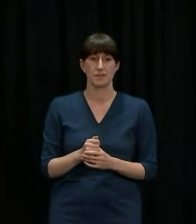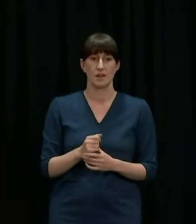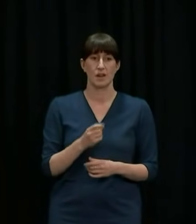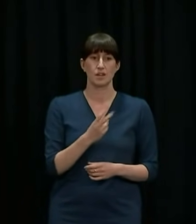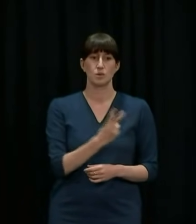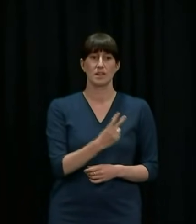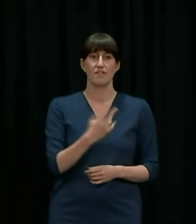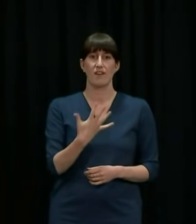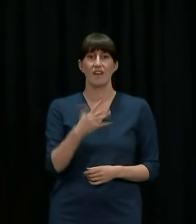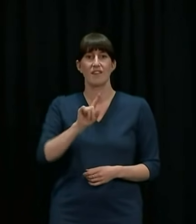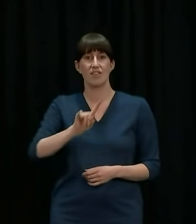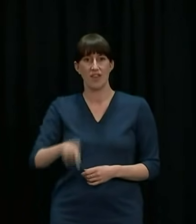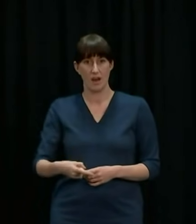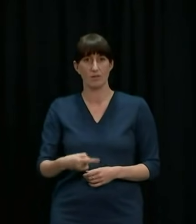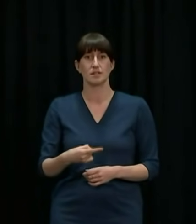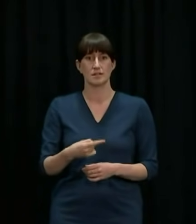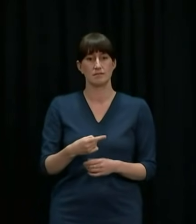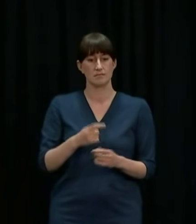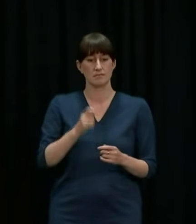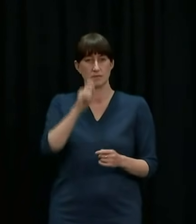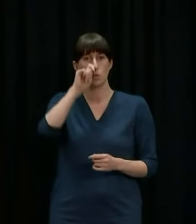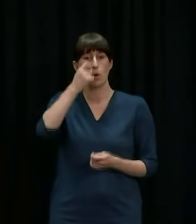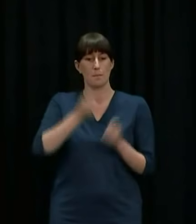25,799 swabs processed across the motu.